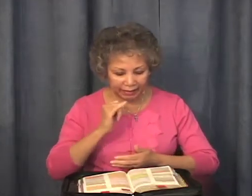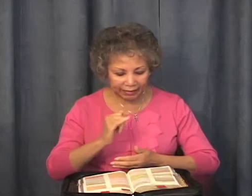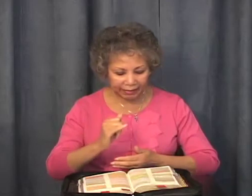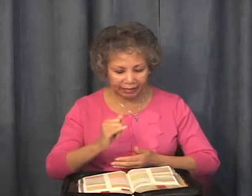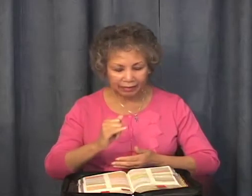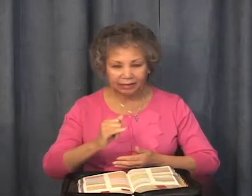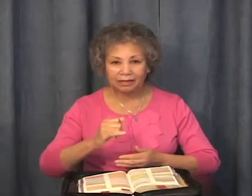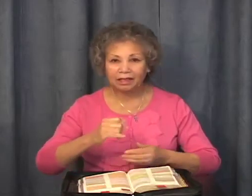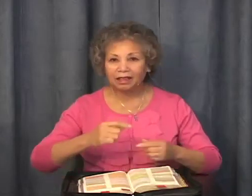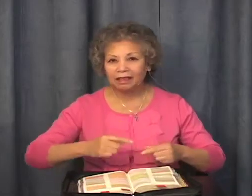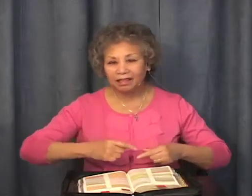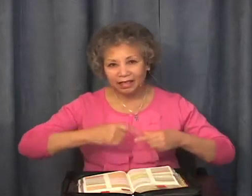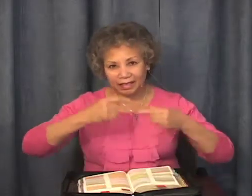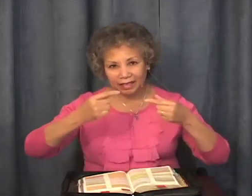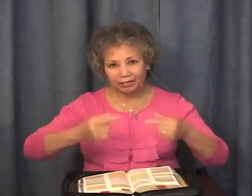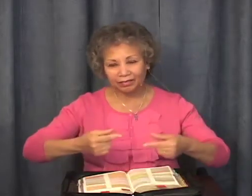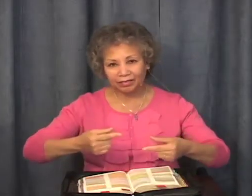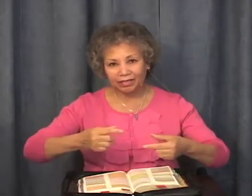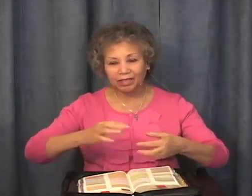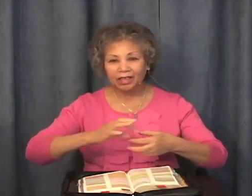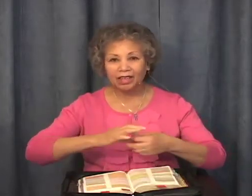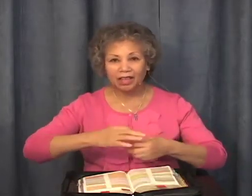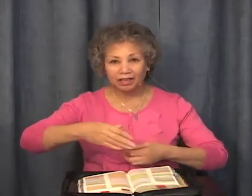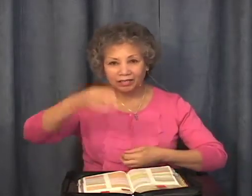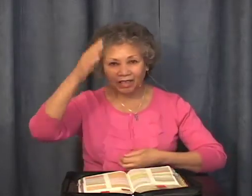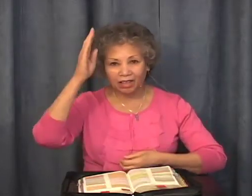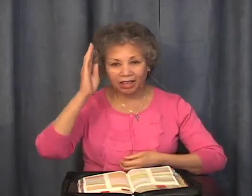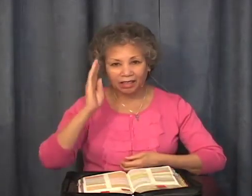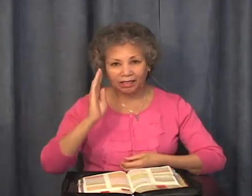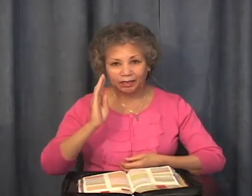it is the gift of God.